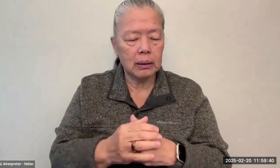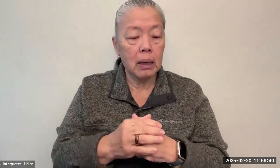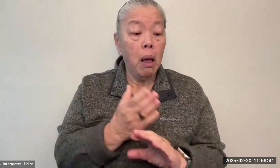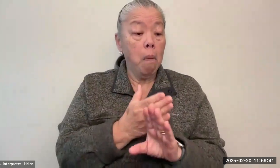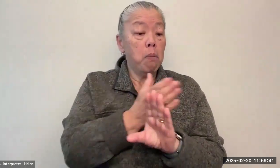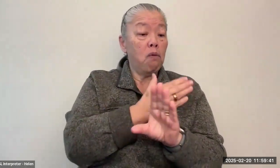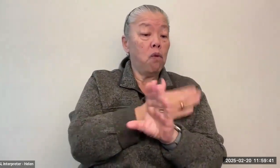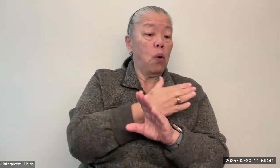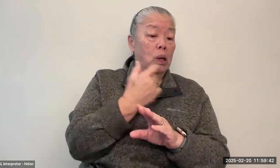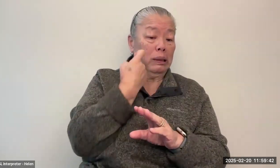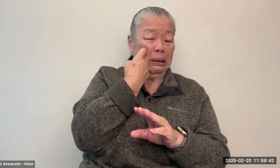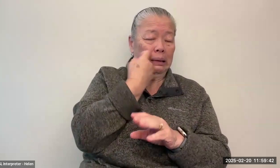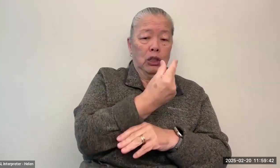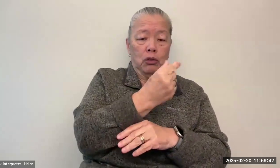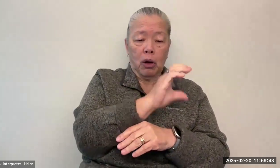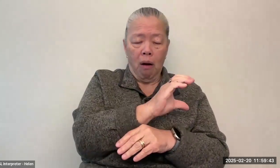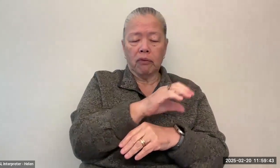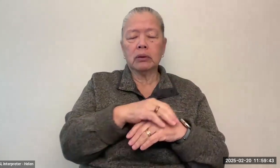conference, the